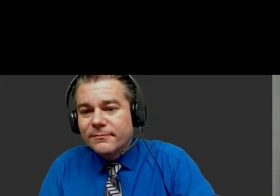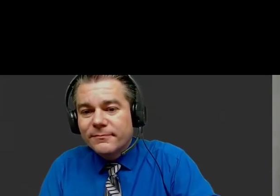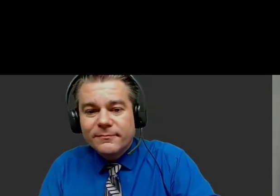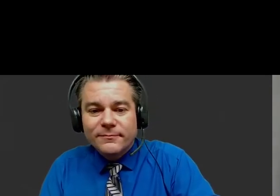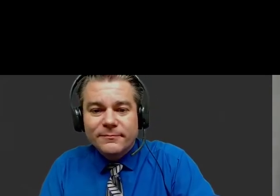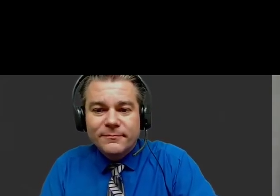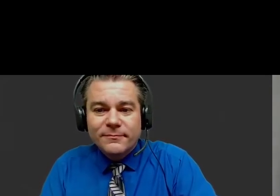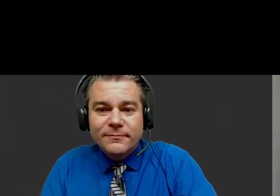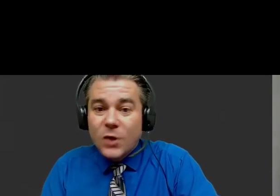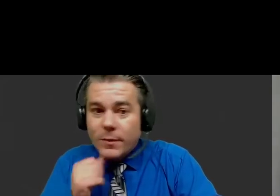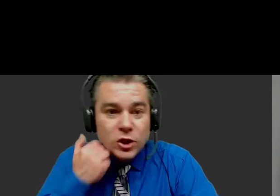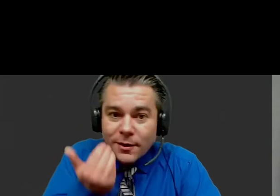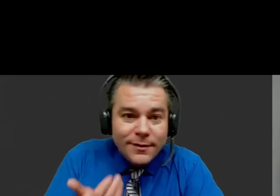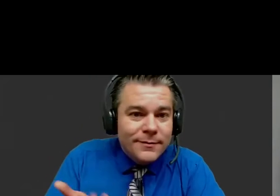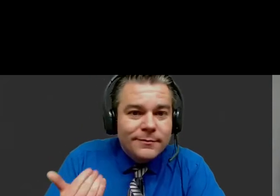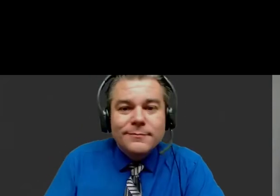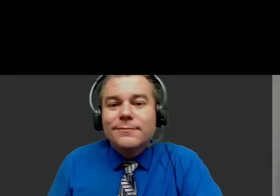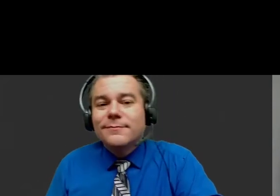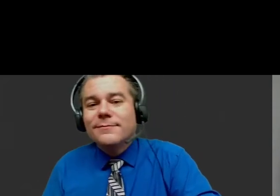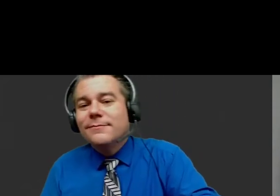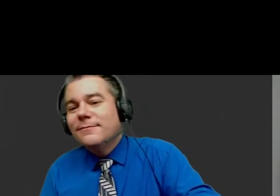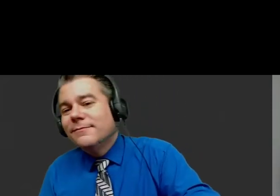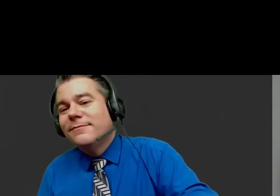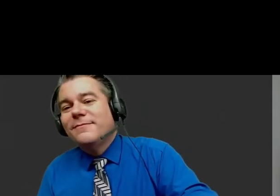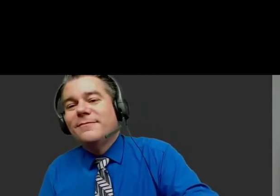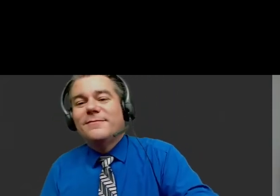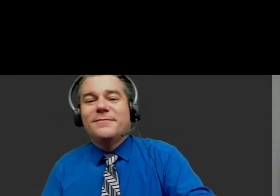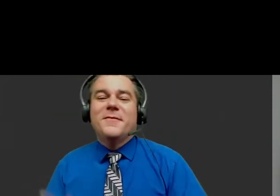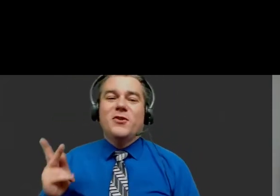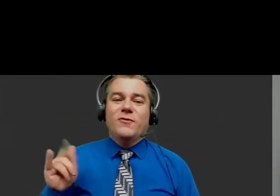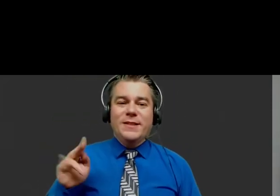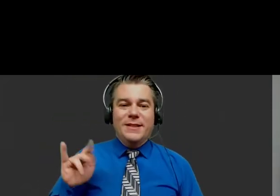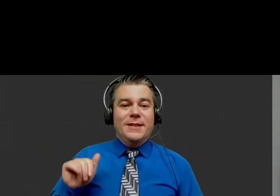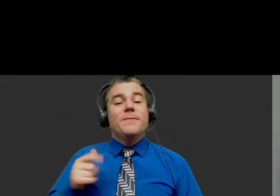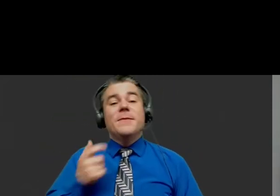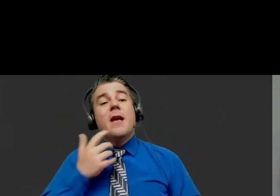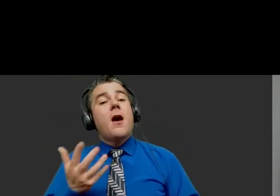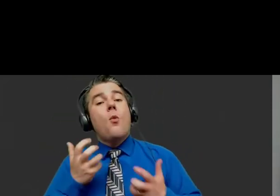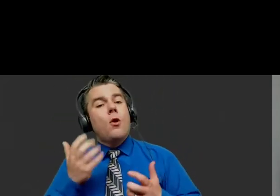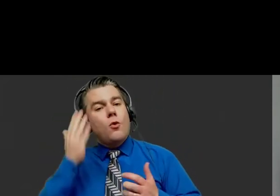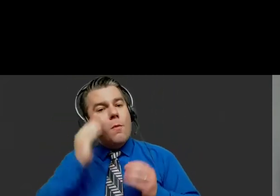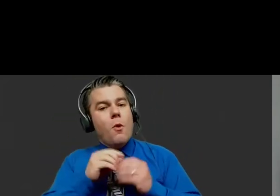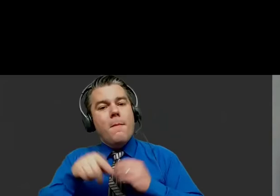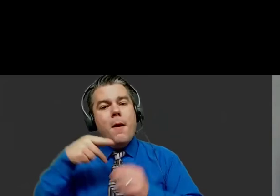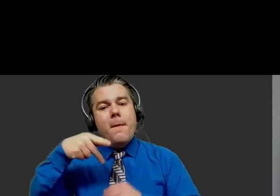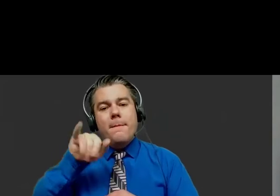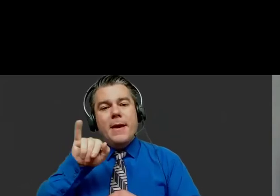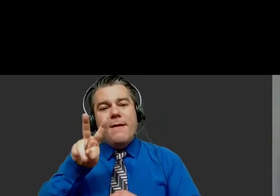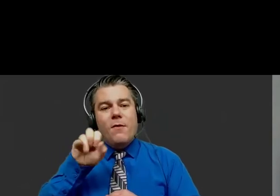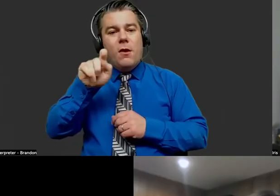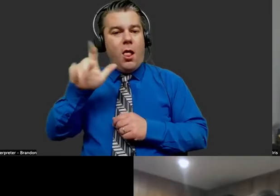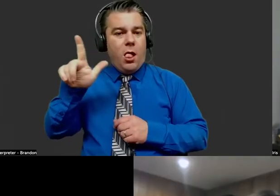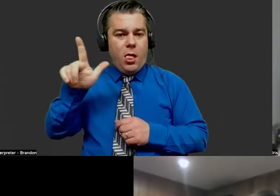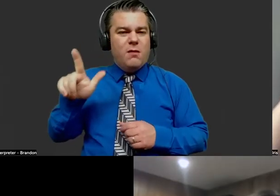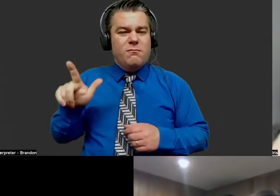Don't be shy. Okay, so I wanted to know more about the pivotal and just